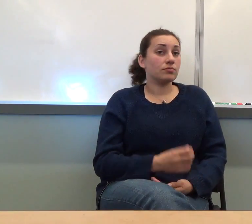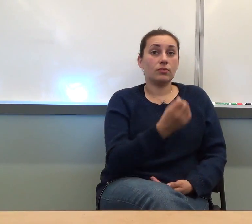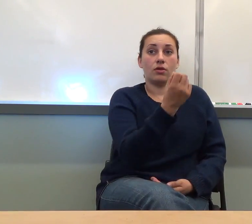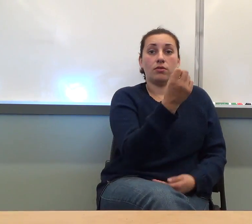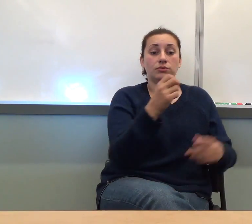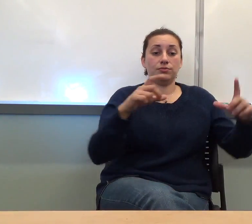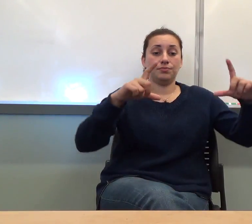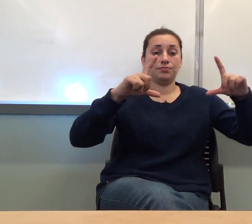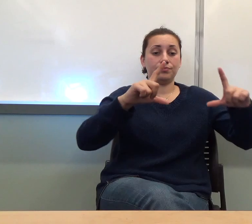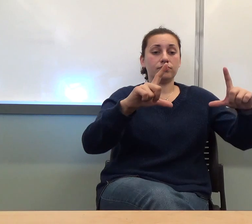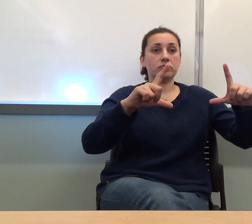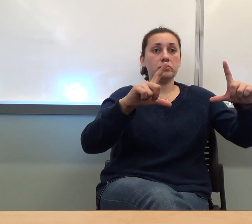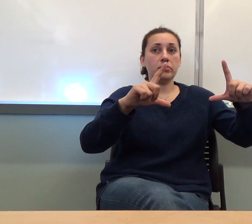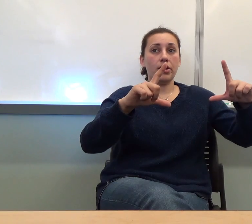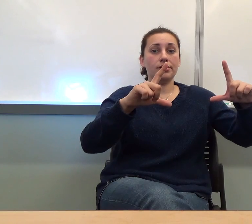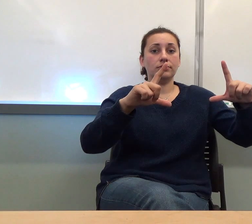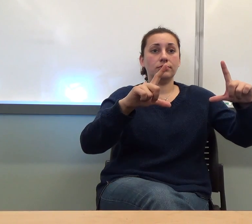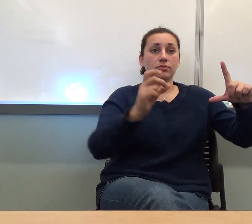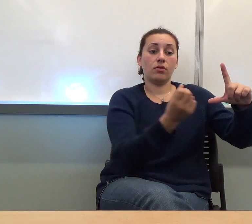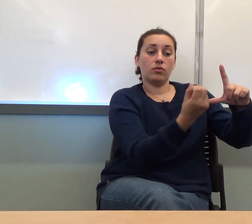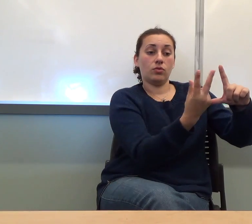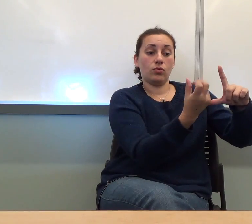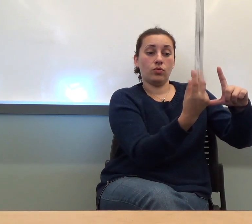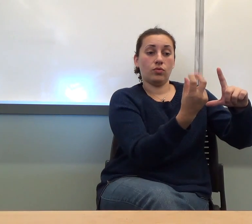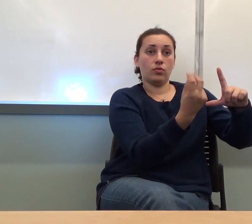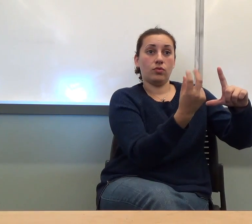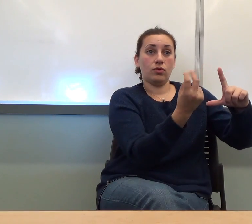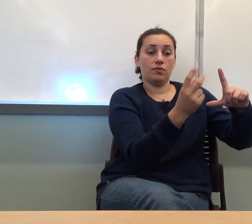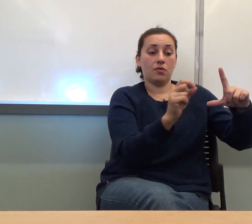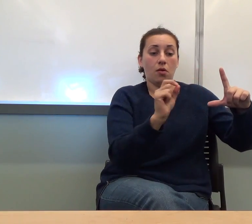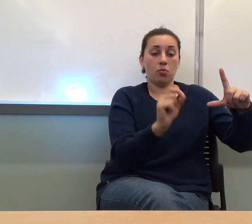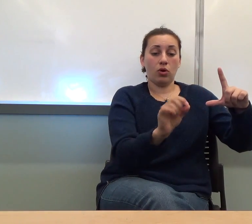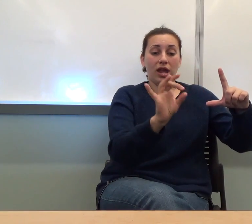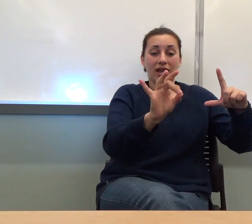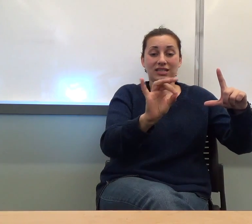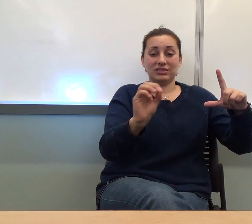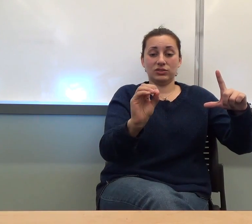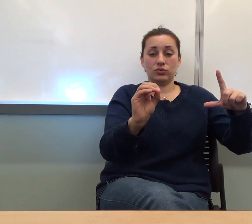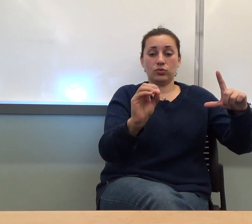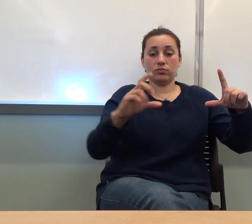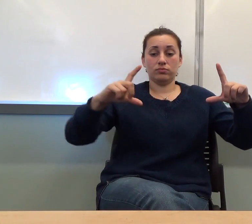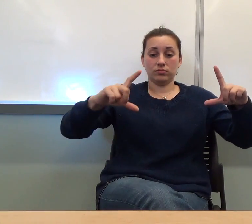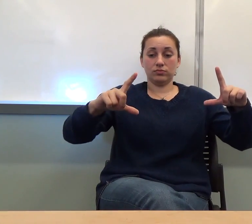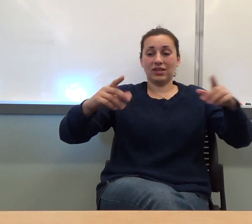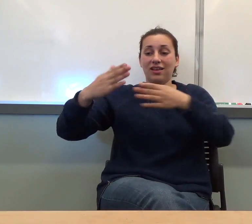.80. So it's 12.80 divided by 9/2.